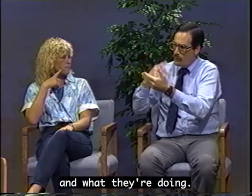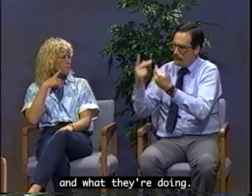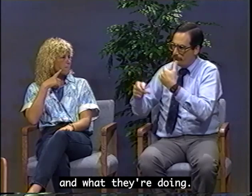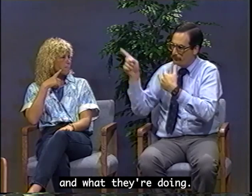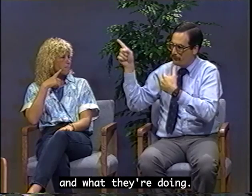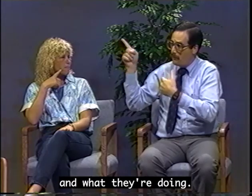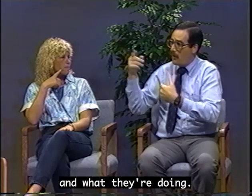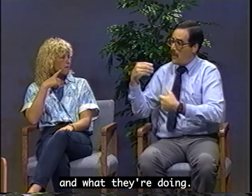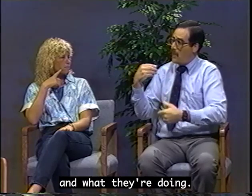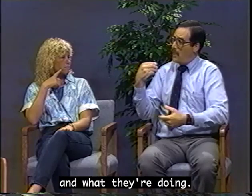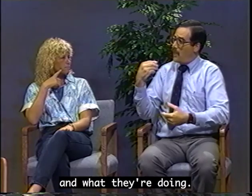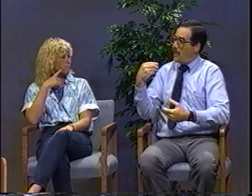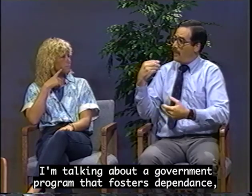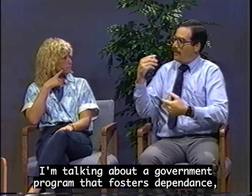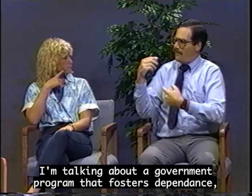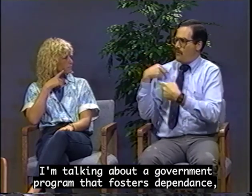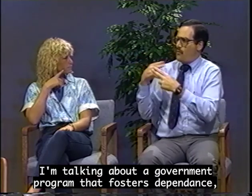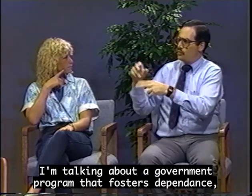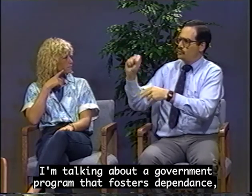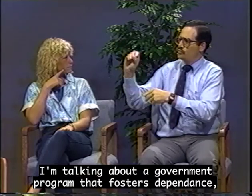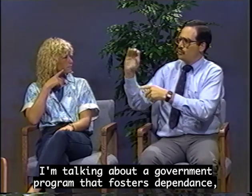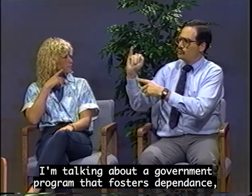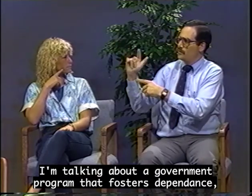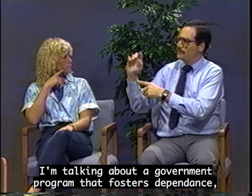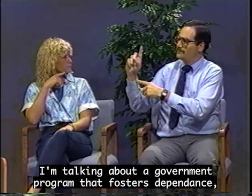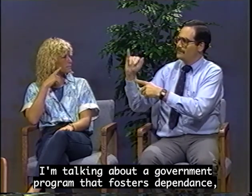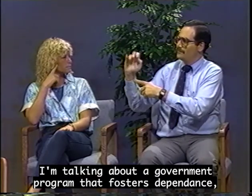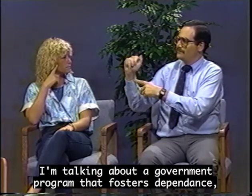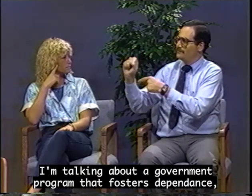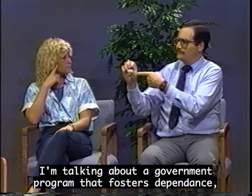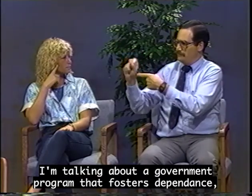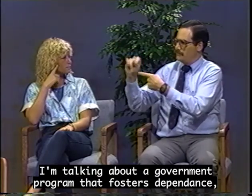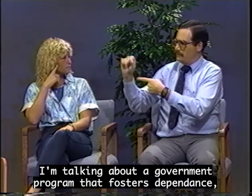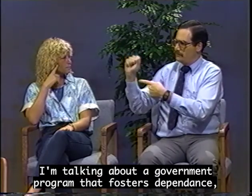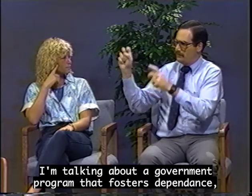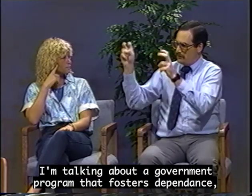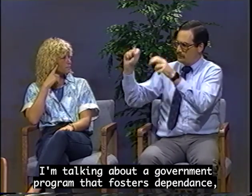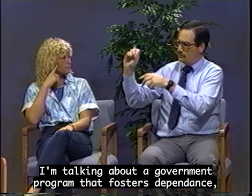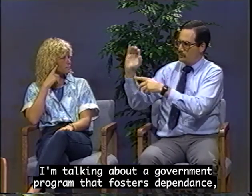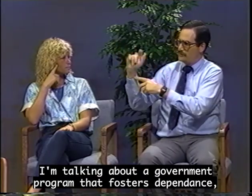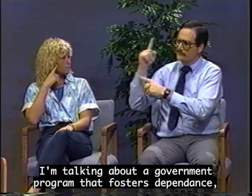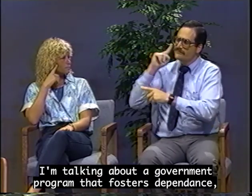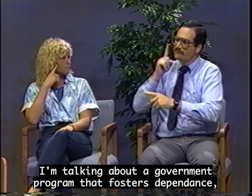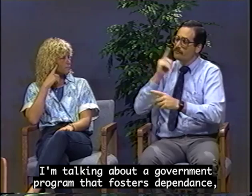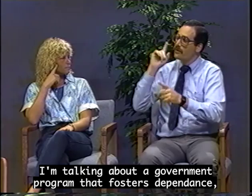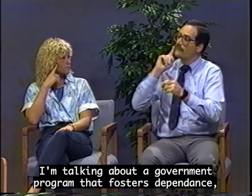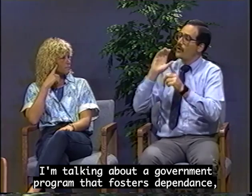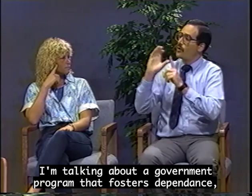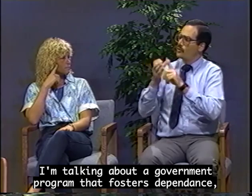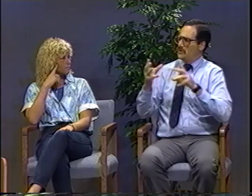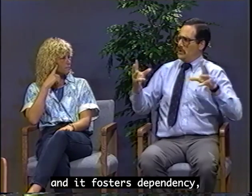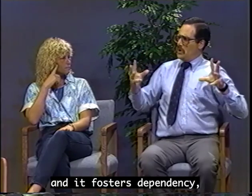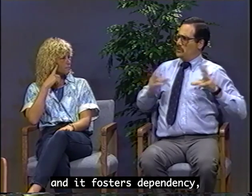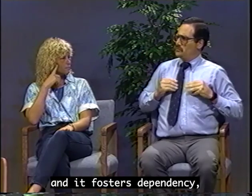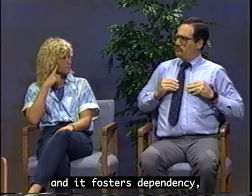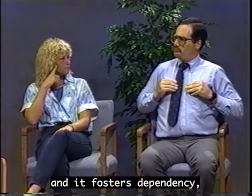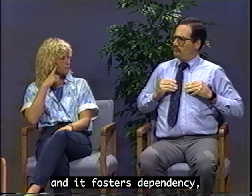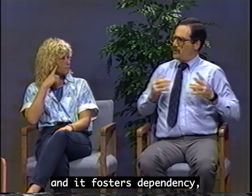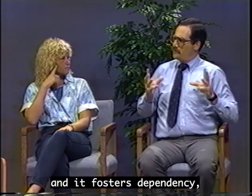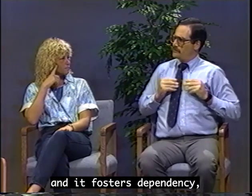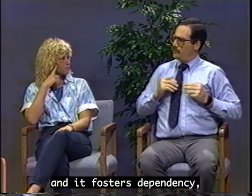against individuals and what they're doing. I'm talking about a government program that fosters dependence.